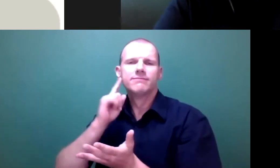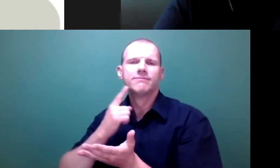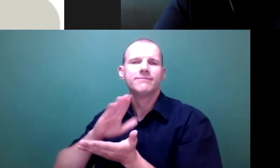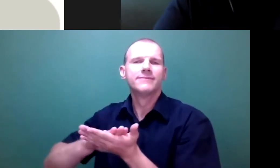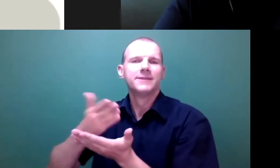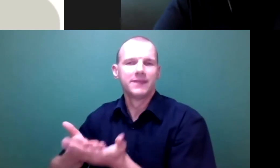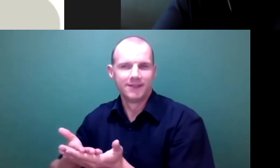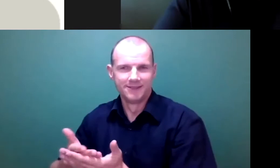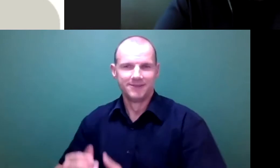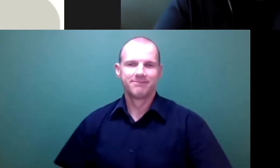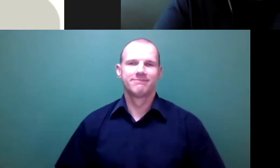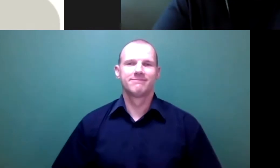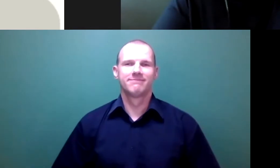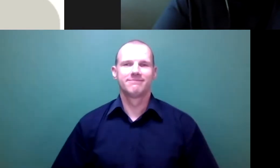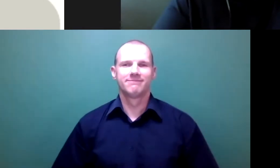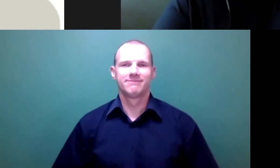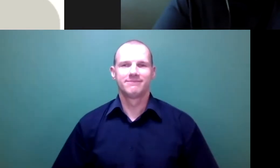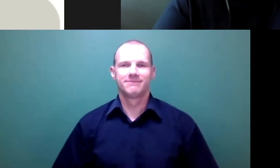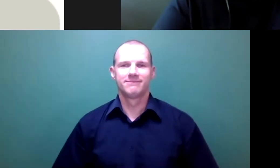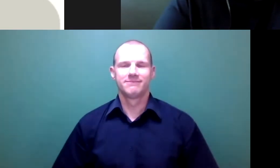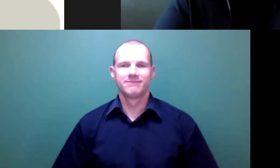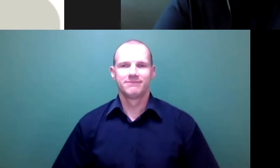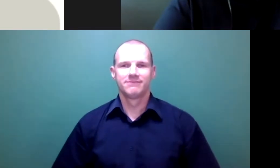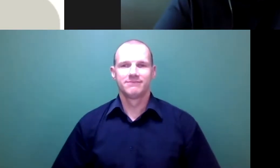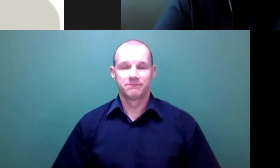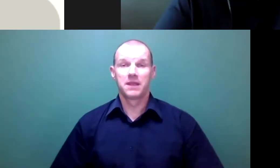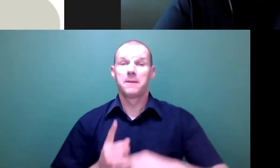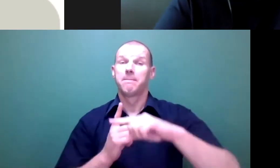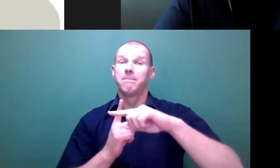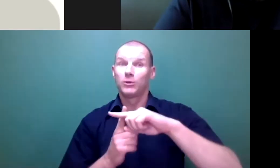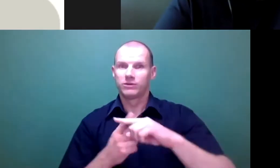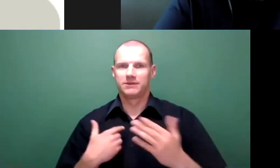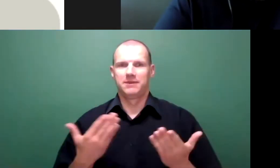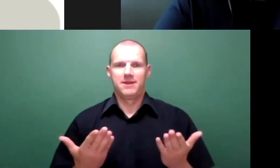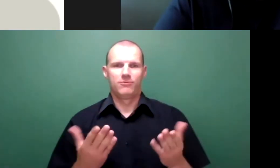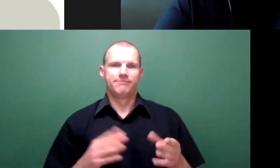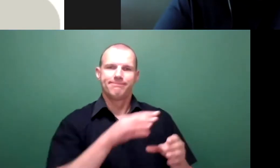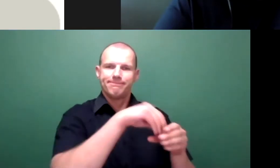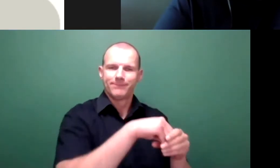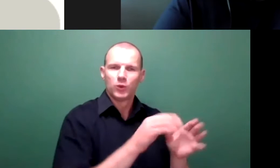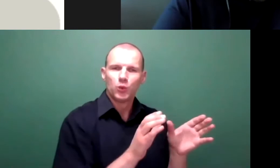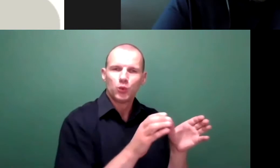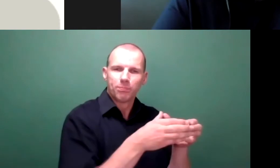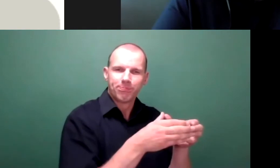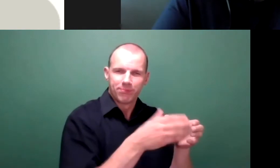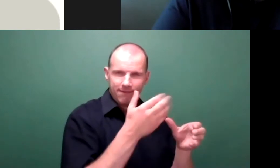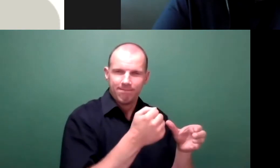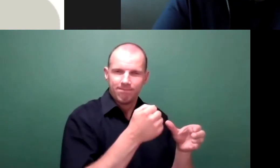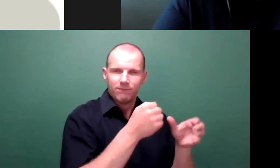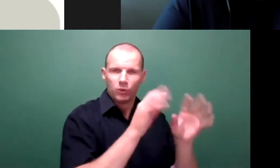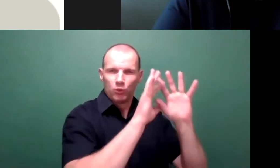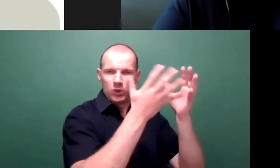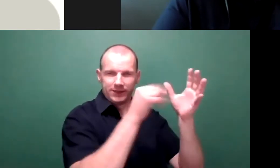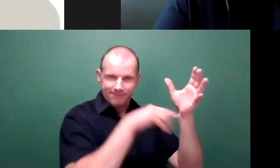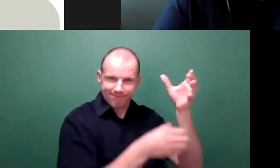Sign Language Interpreters Association, so we focus on the interpreters in WASLI as well. And then also